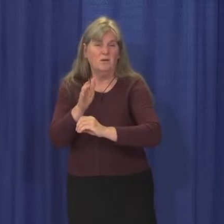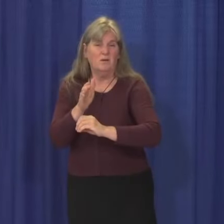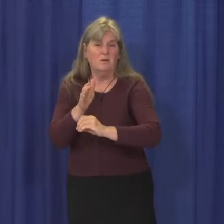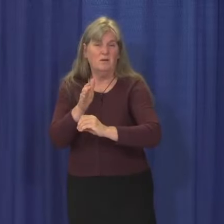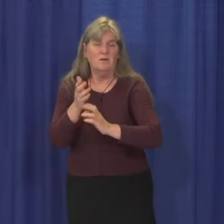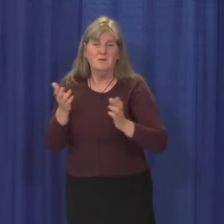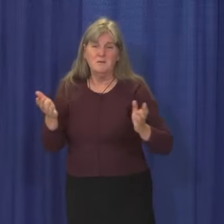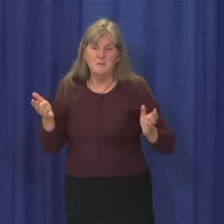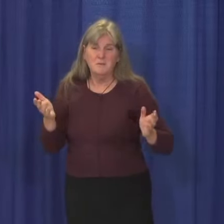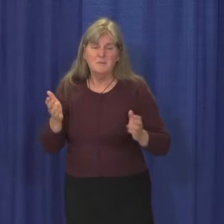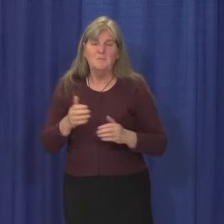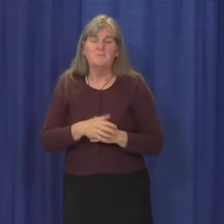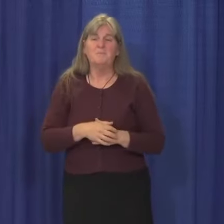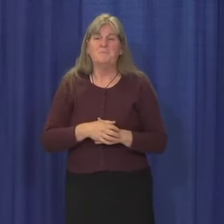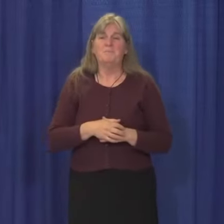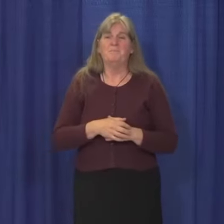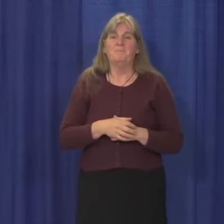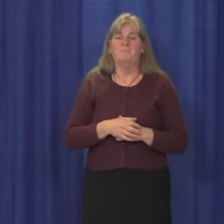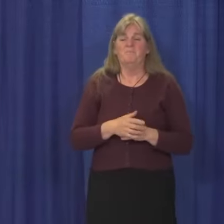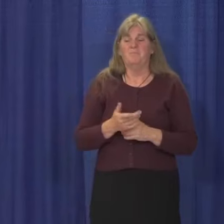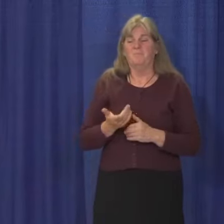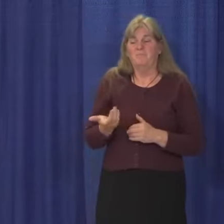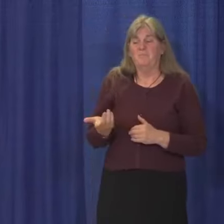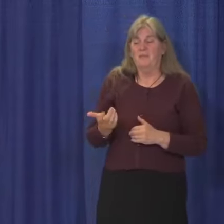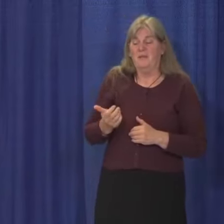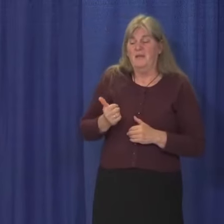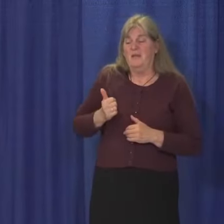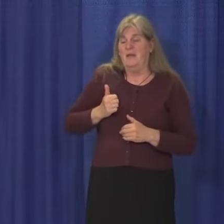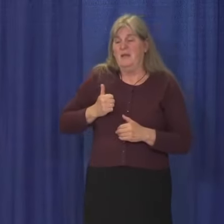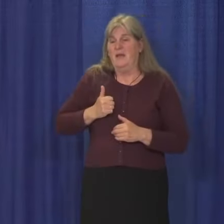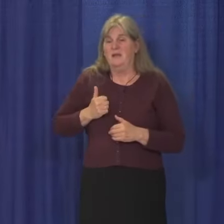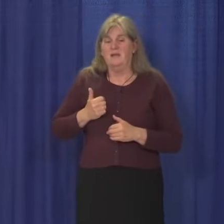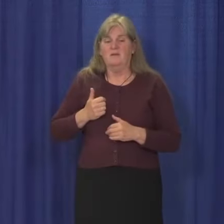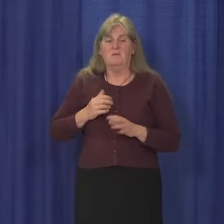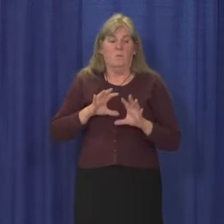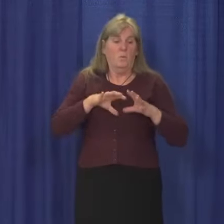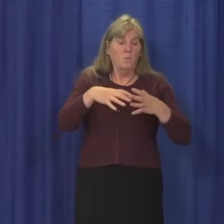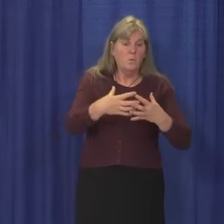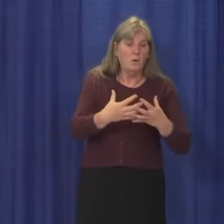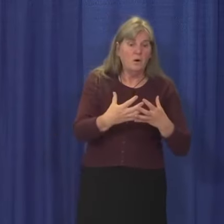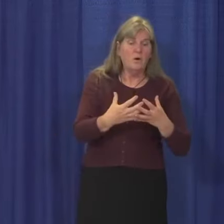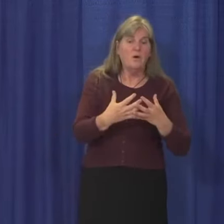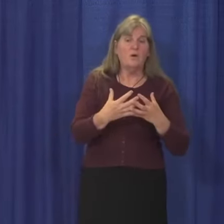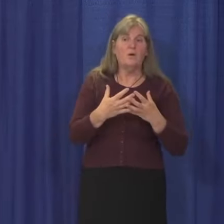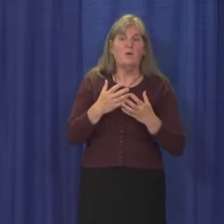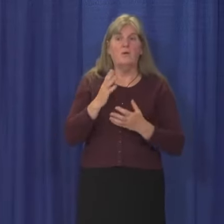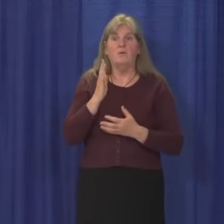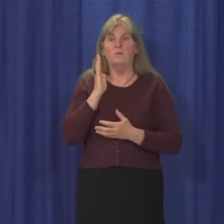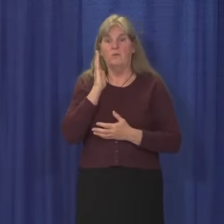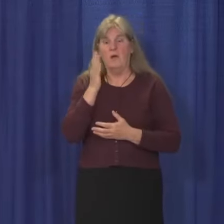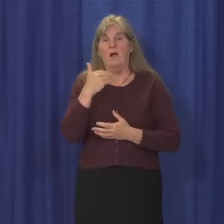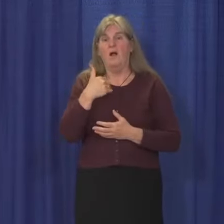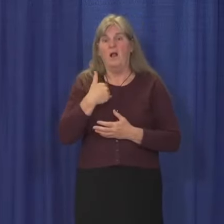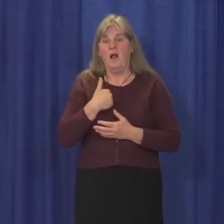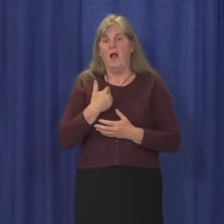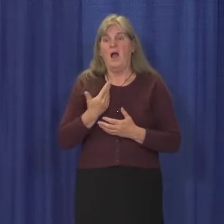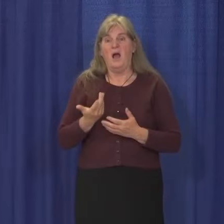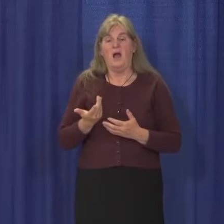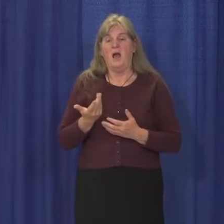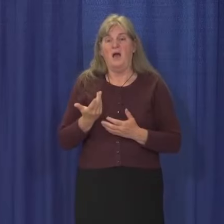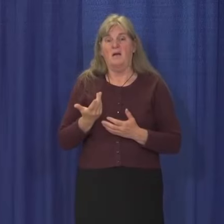as the world, basically, to a place where the restrictions are being left and